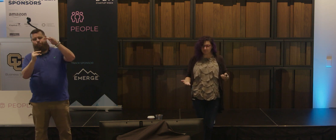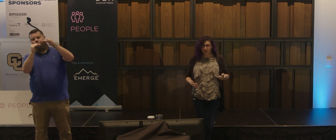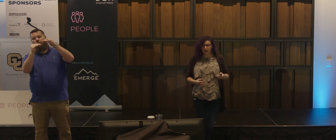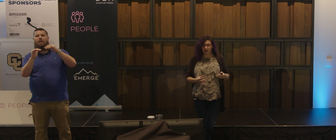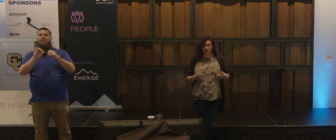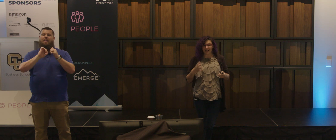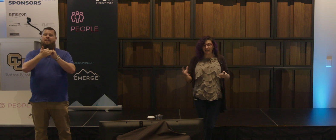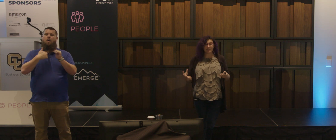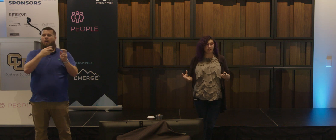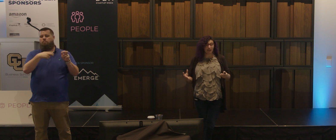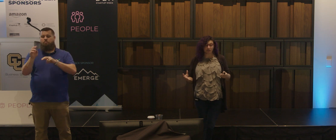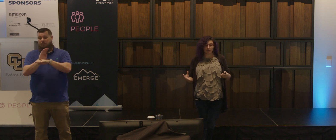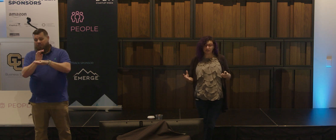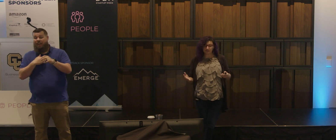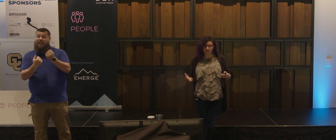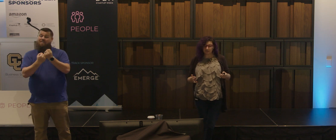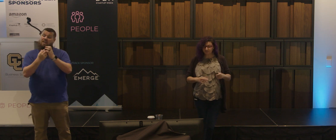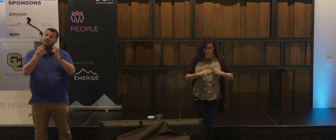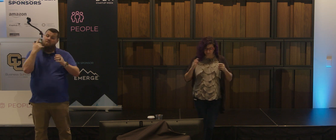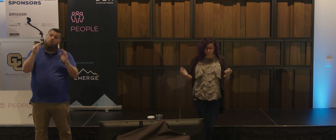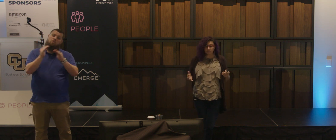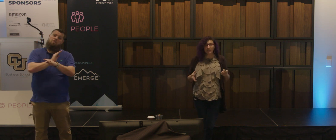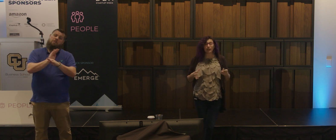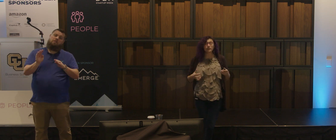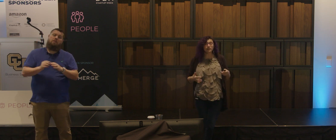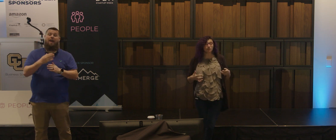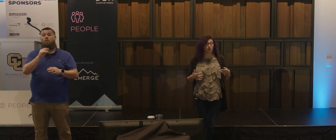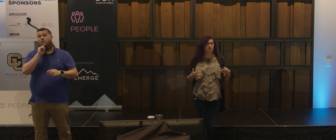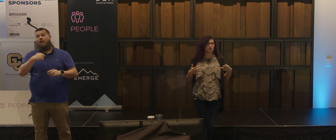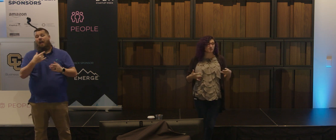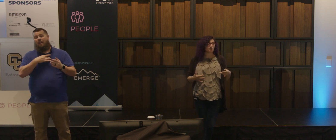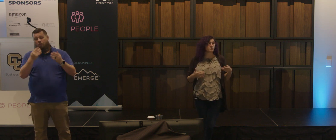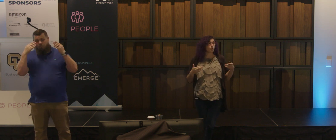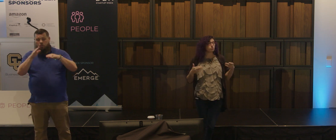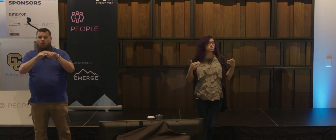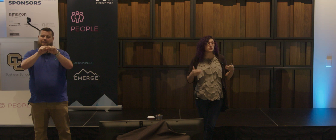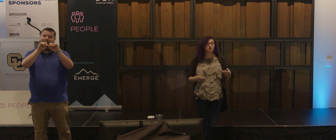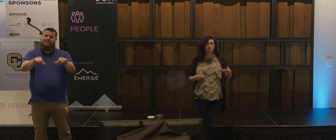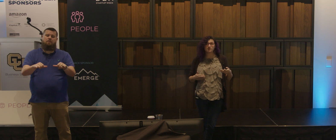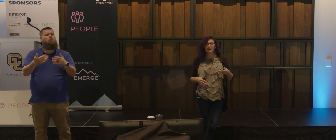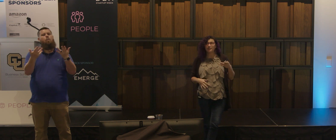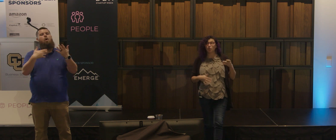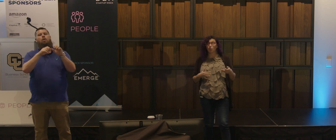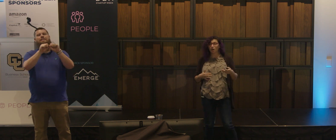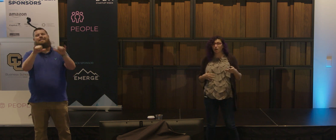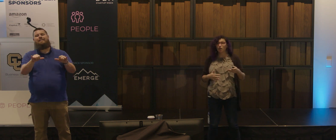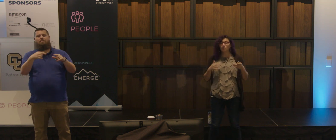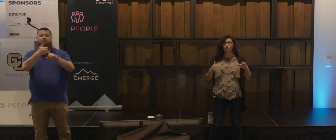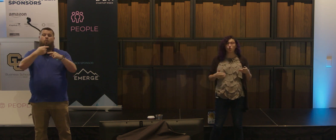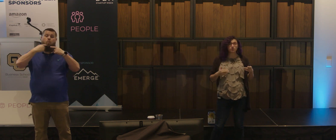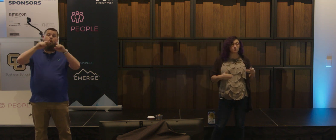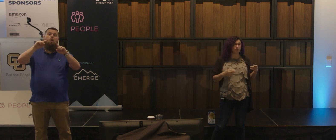businesses. I advocate a lot for small businesses. And I really like to focus on systems. What are systems that